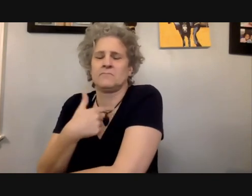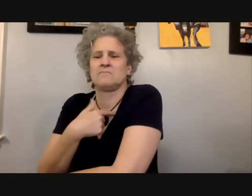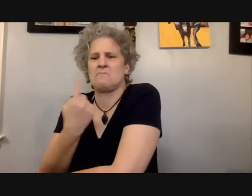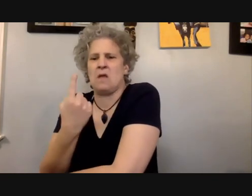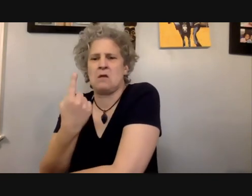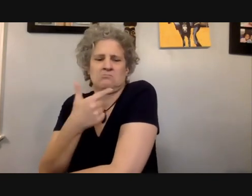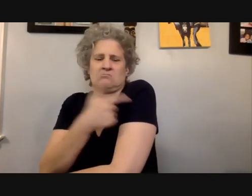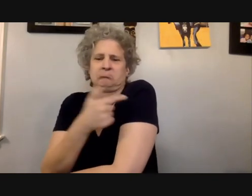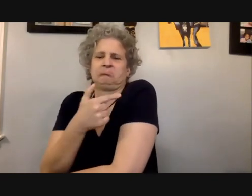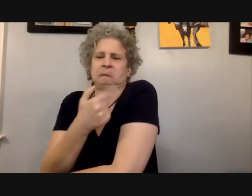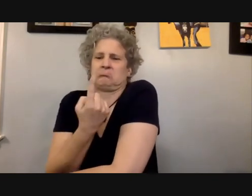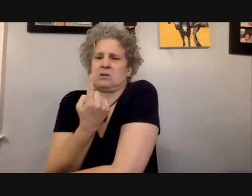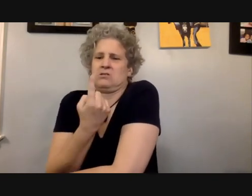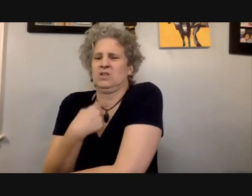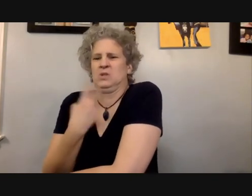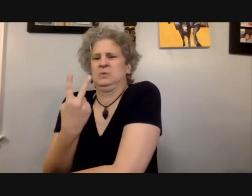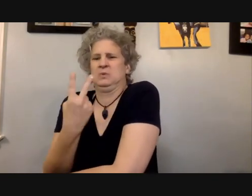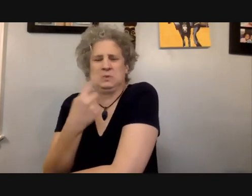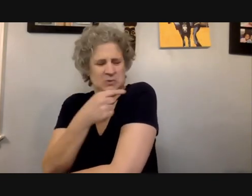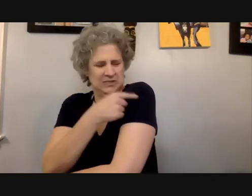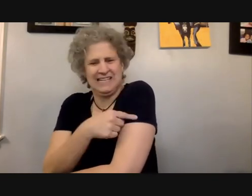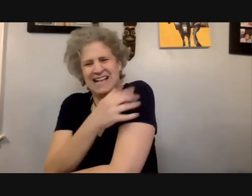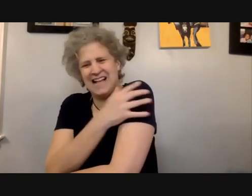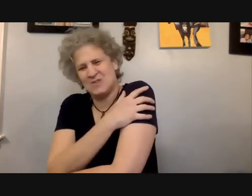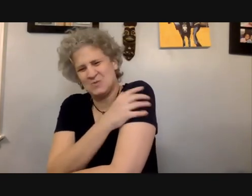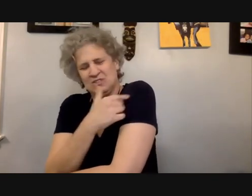Okay, so injection or shot.